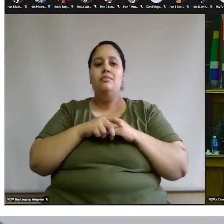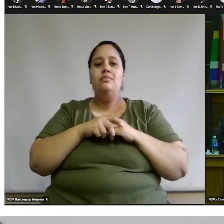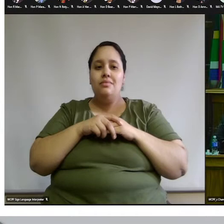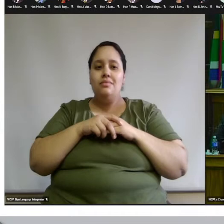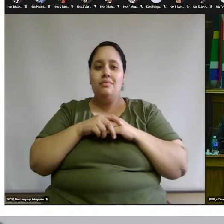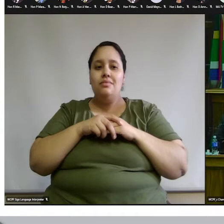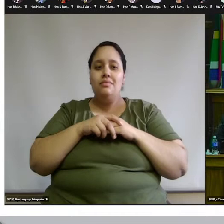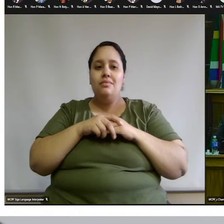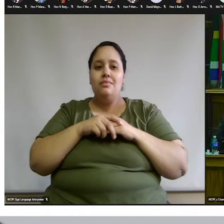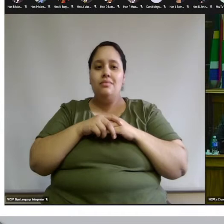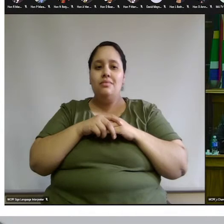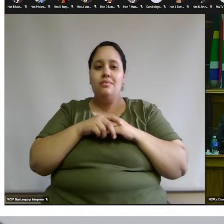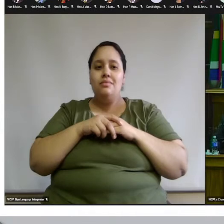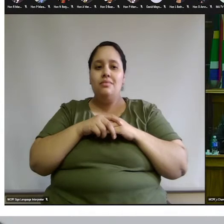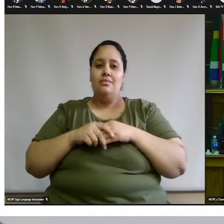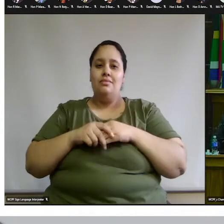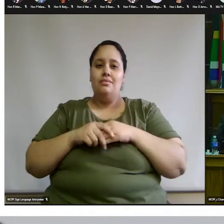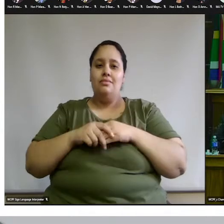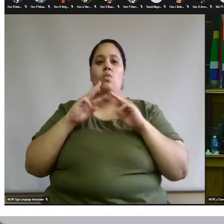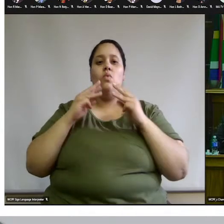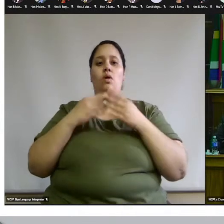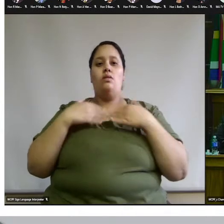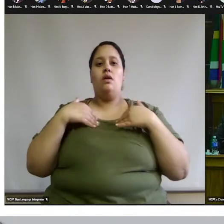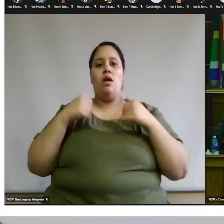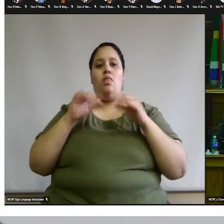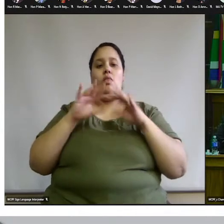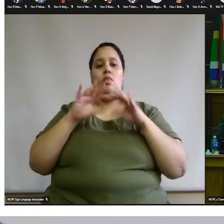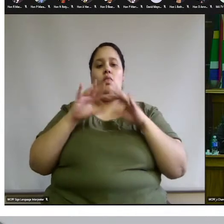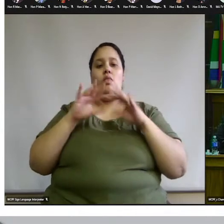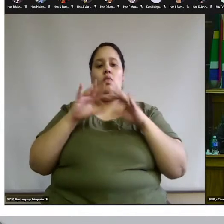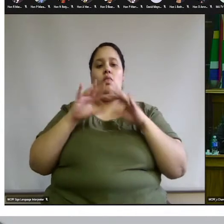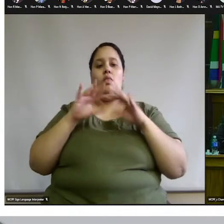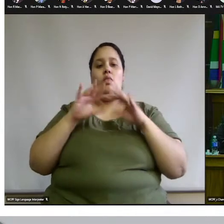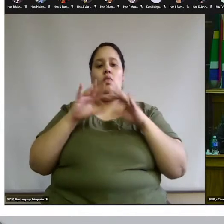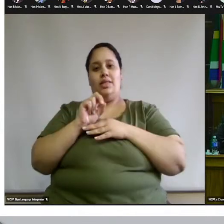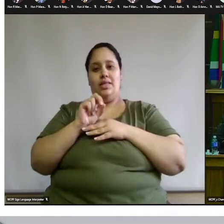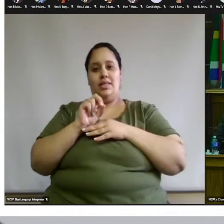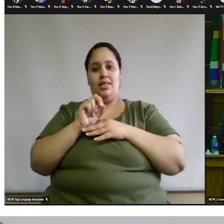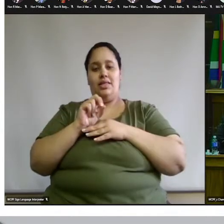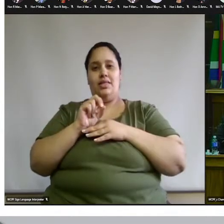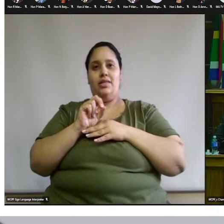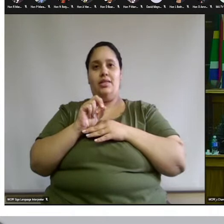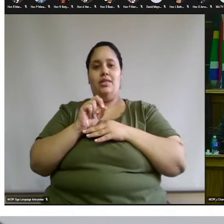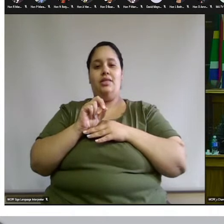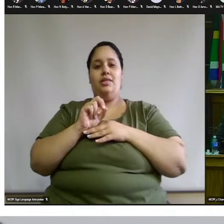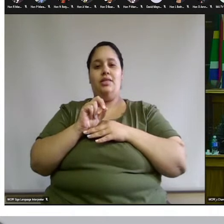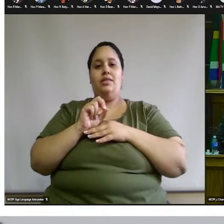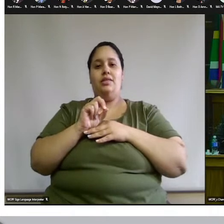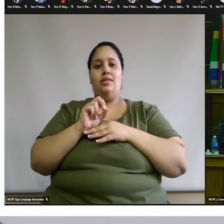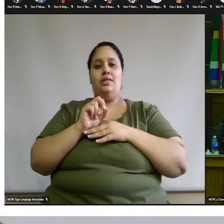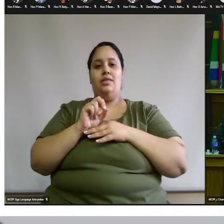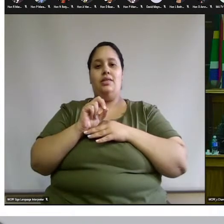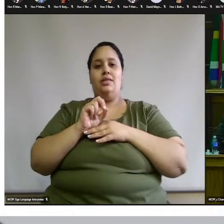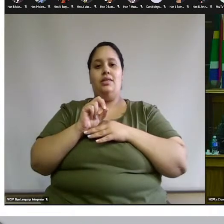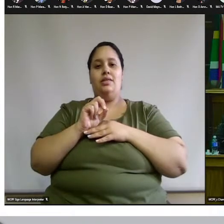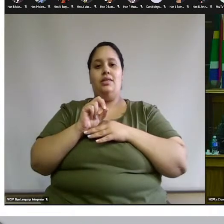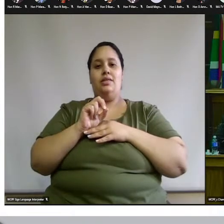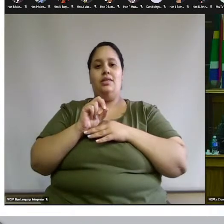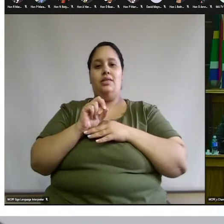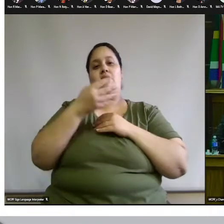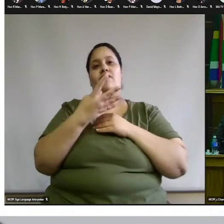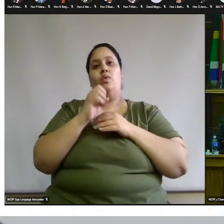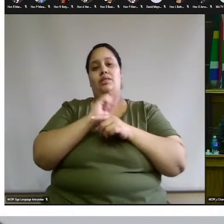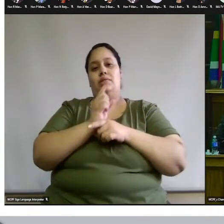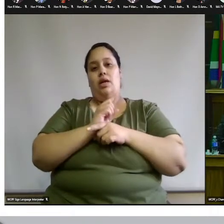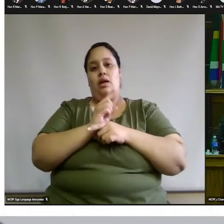the World Health Organization 2020 show a suicide occurs every 40 seconds and a